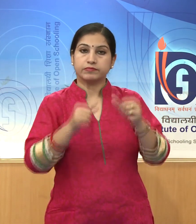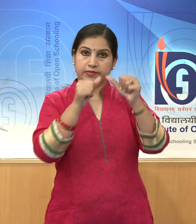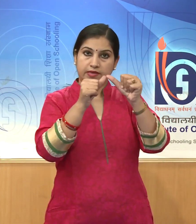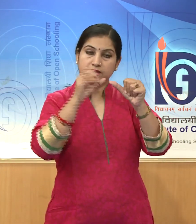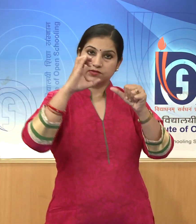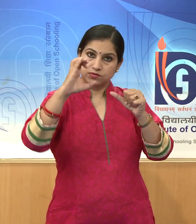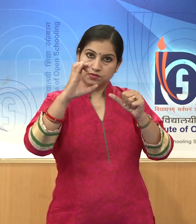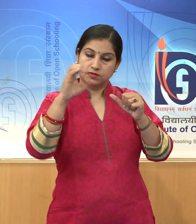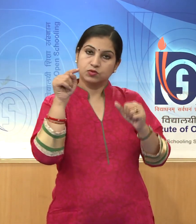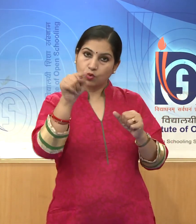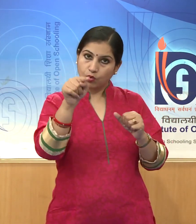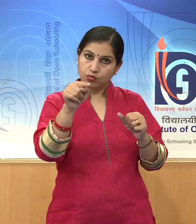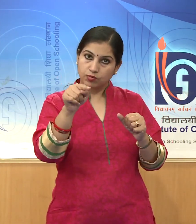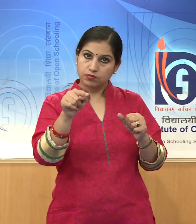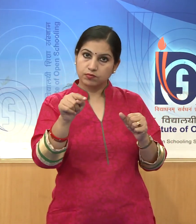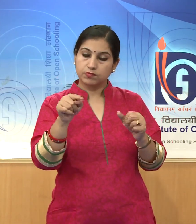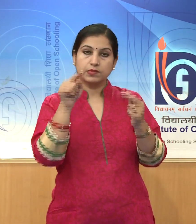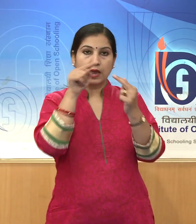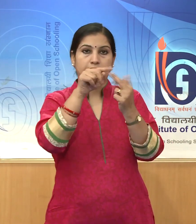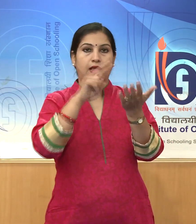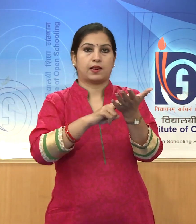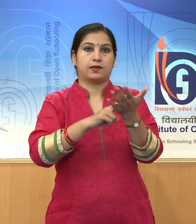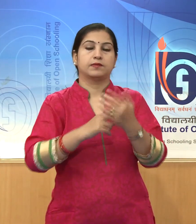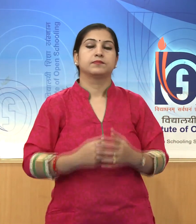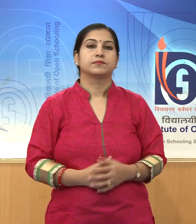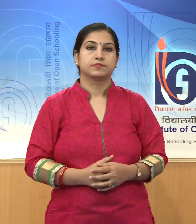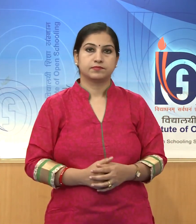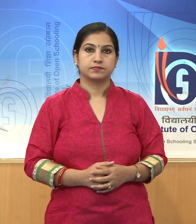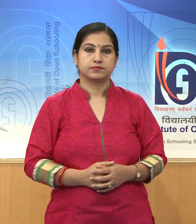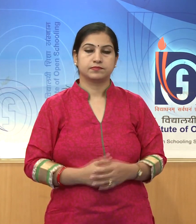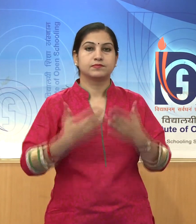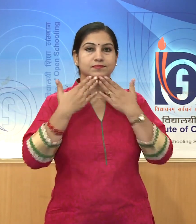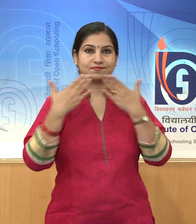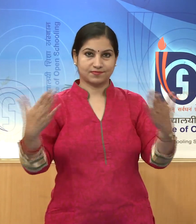www.nios.ac.in. Thank you.